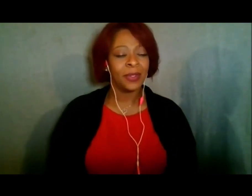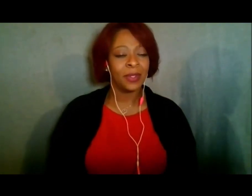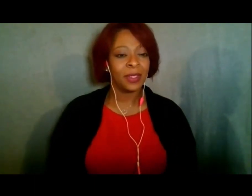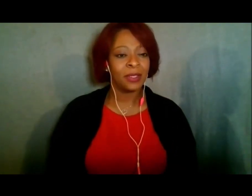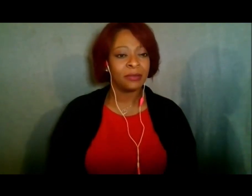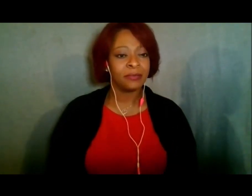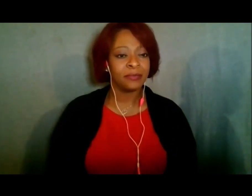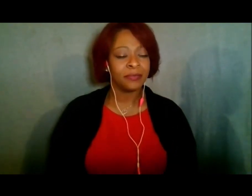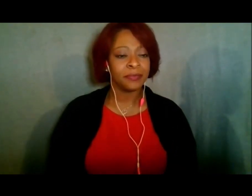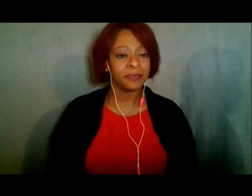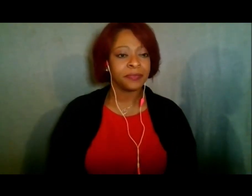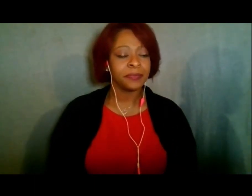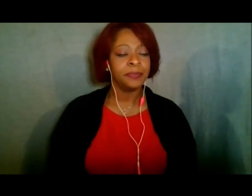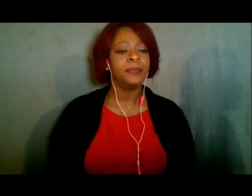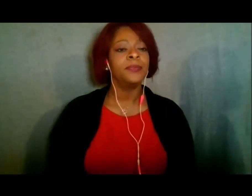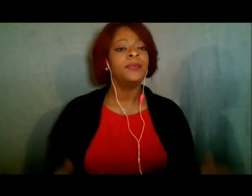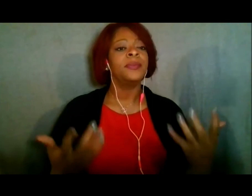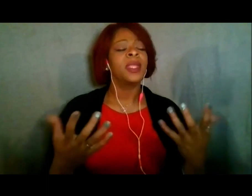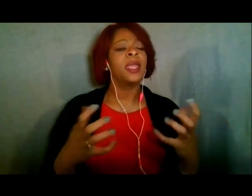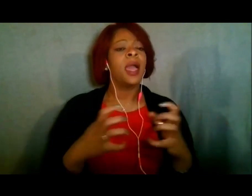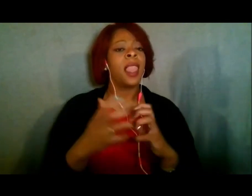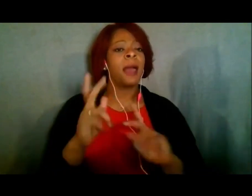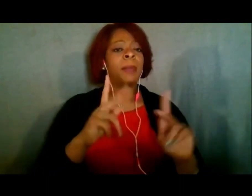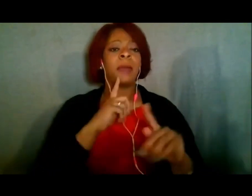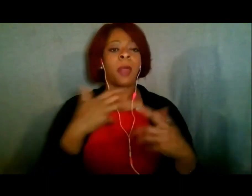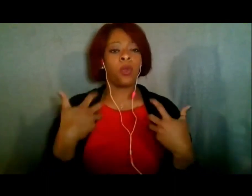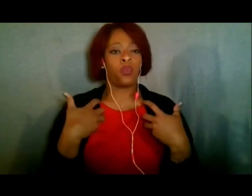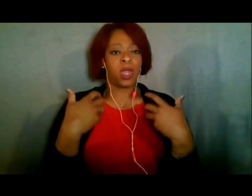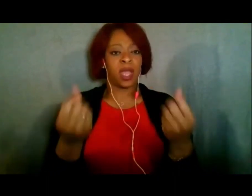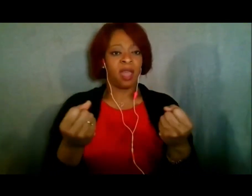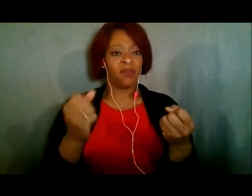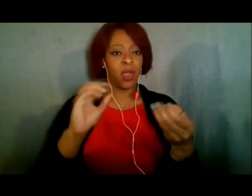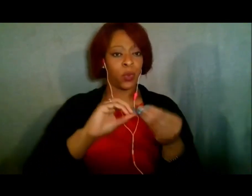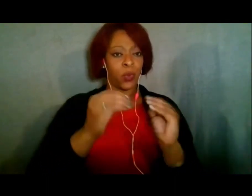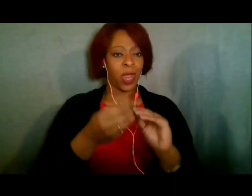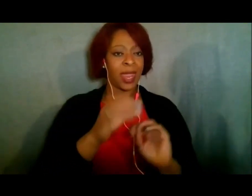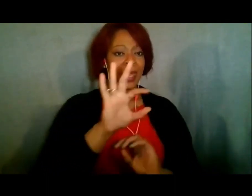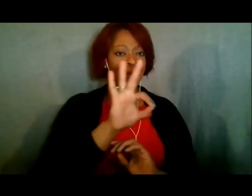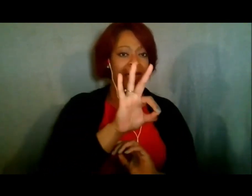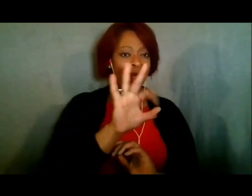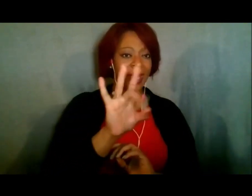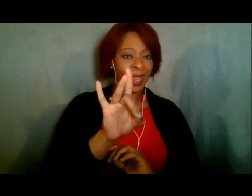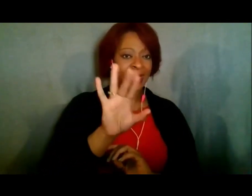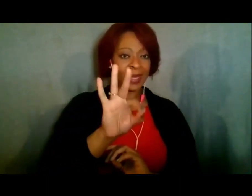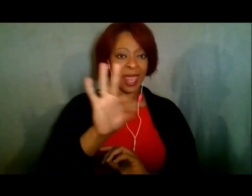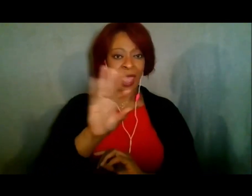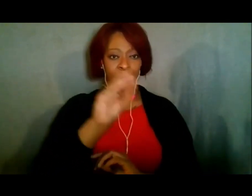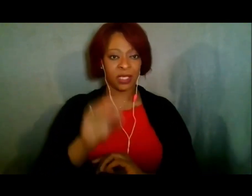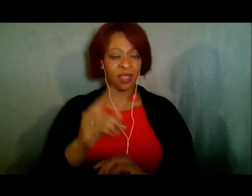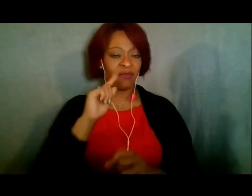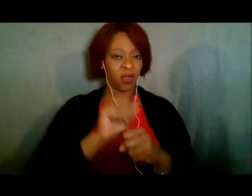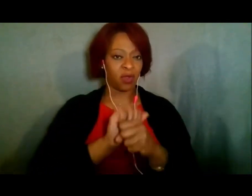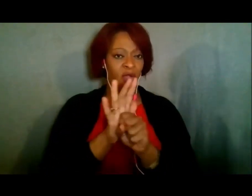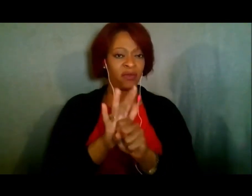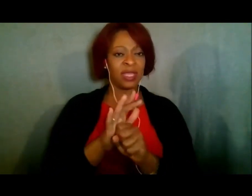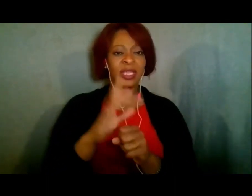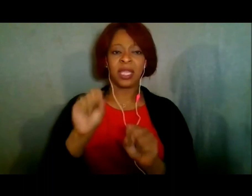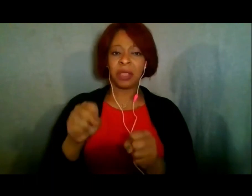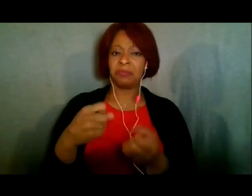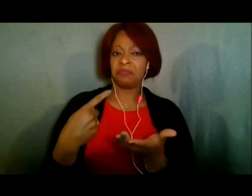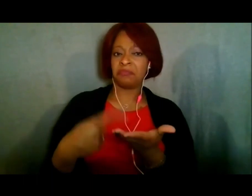A lot has been said about the recovery rate being 98 to 99% for COVID-19. Can you speak a little